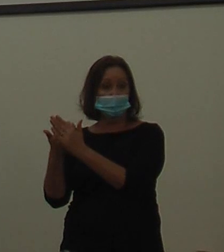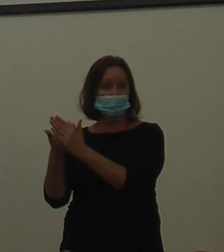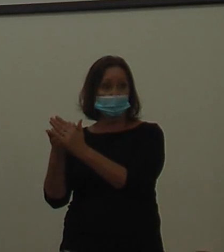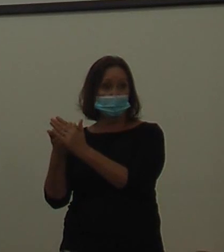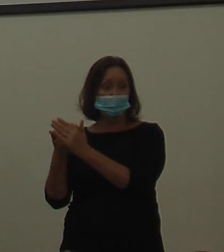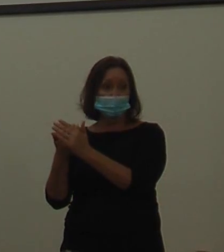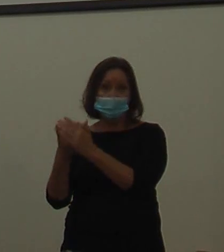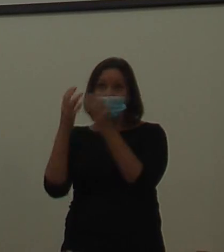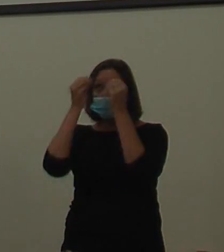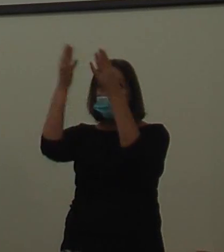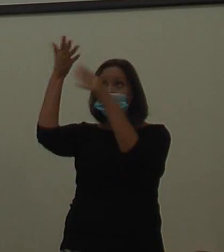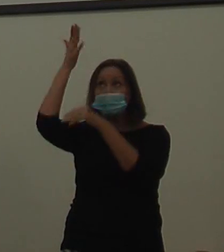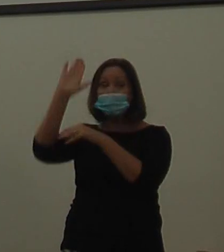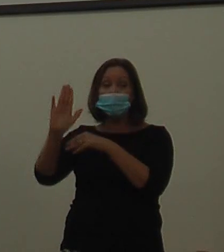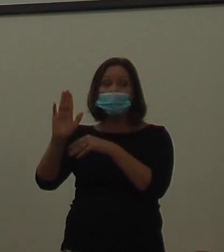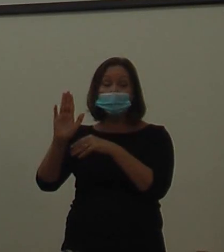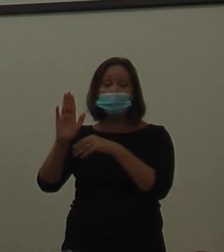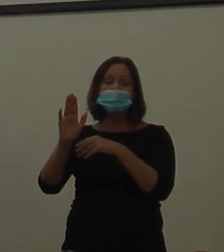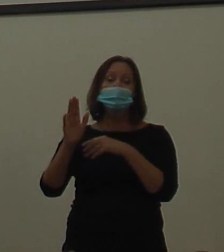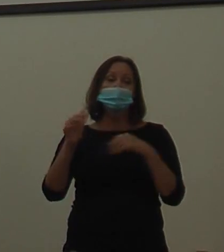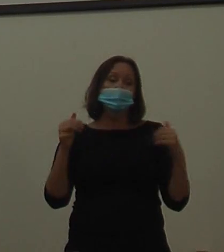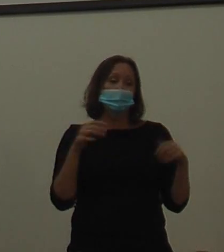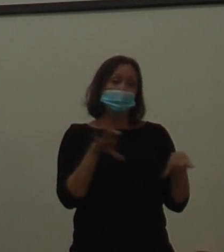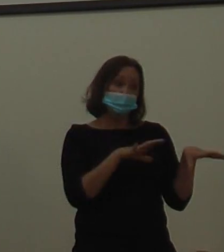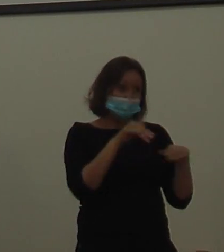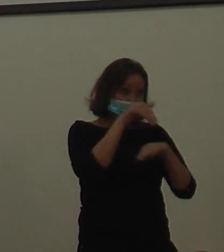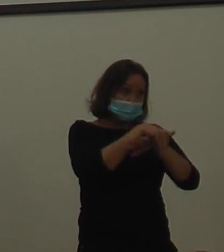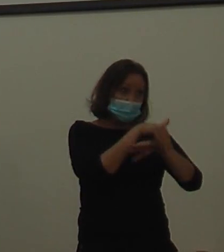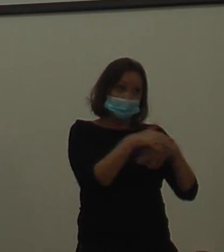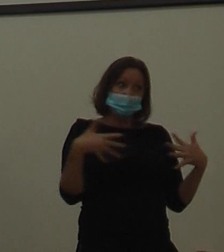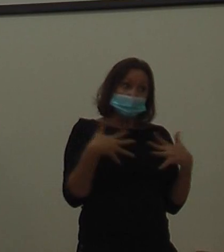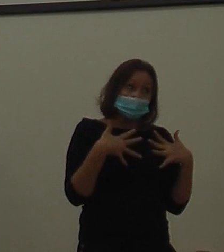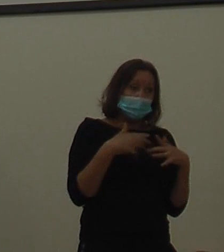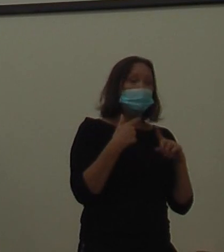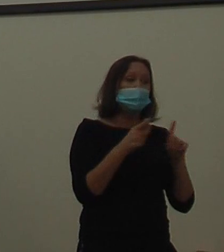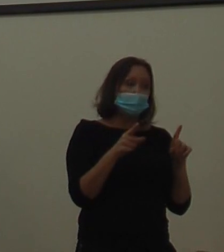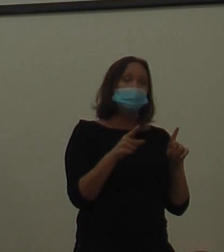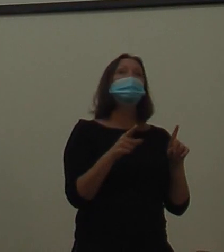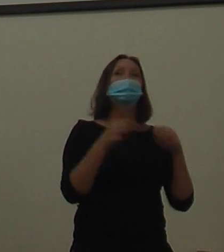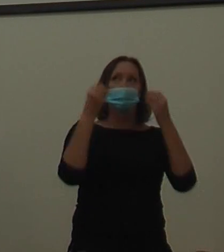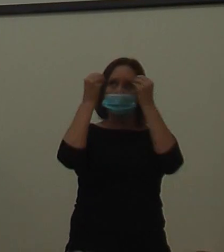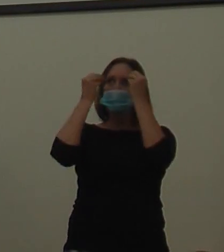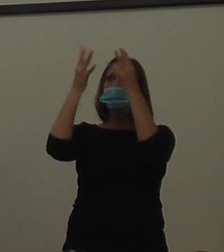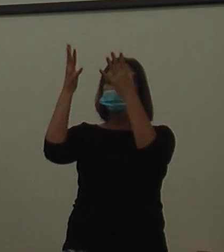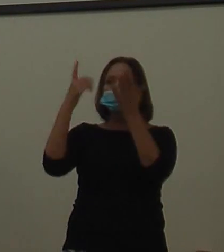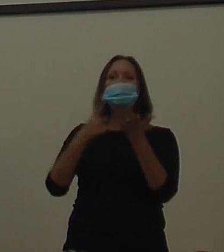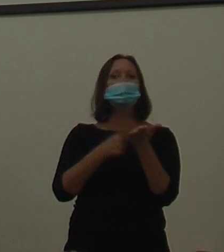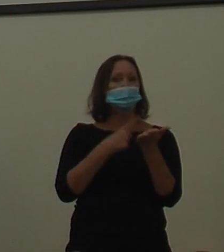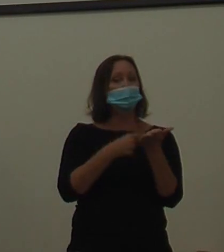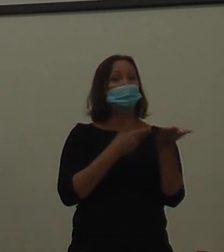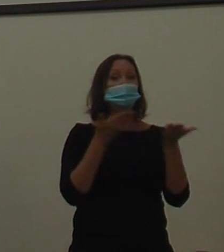fearfully, but he does it. Sometimes serving the Lord can be a little scary.